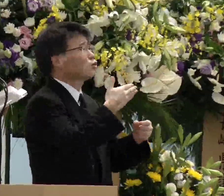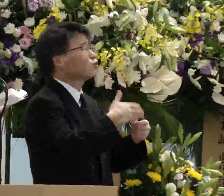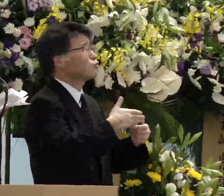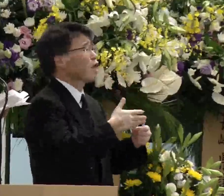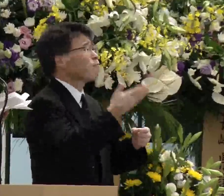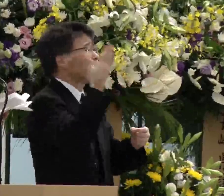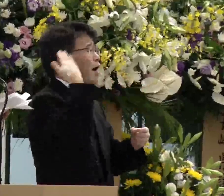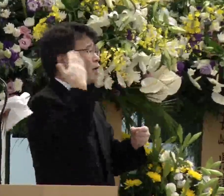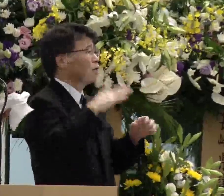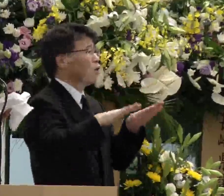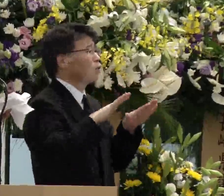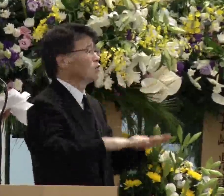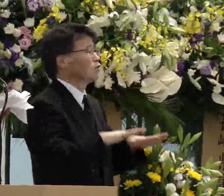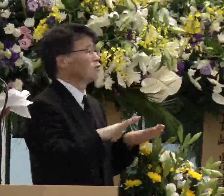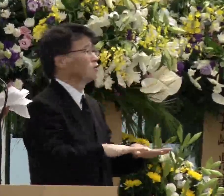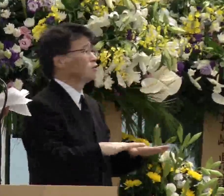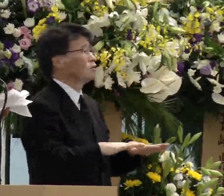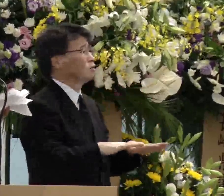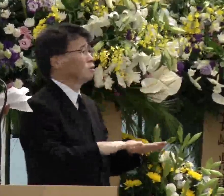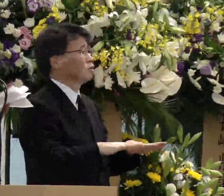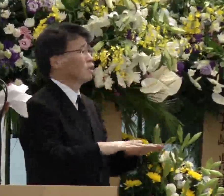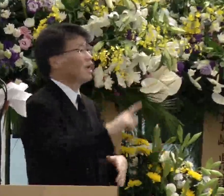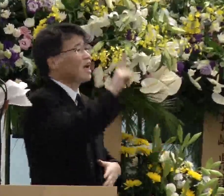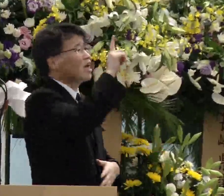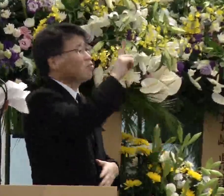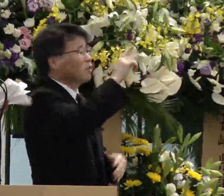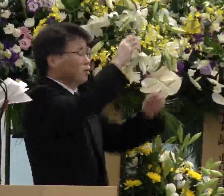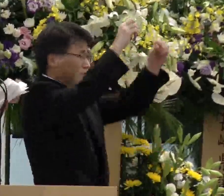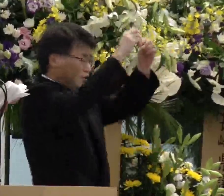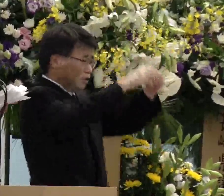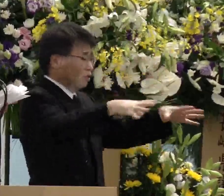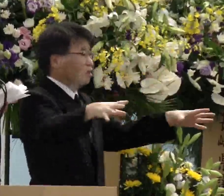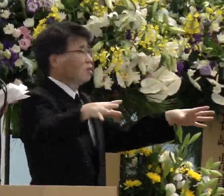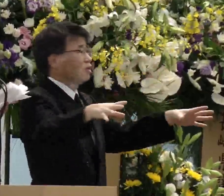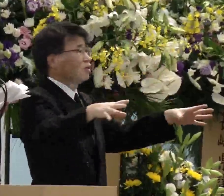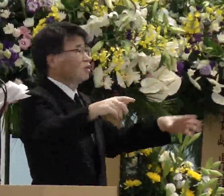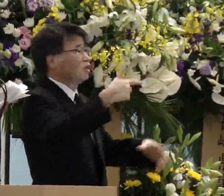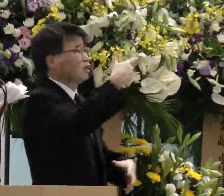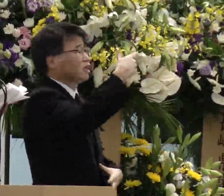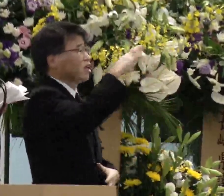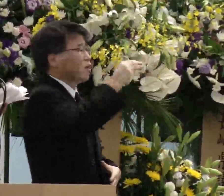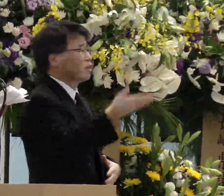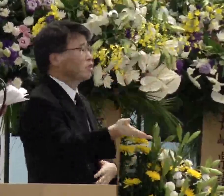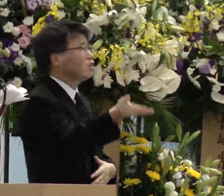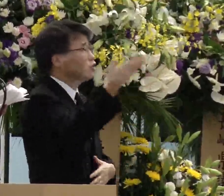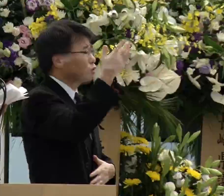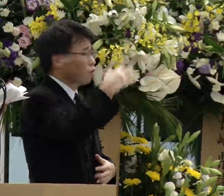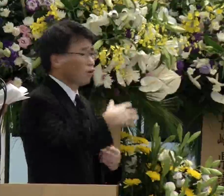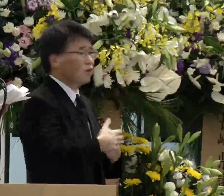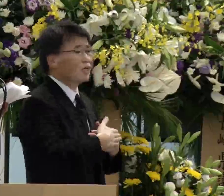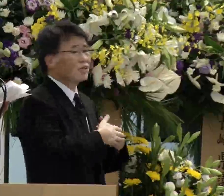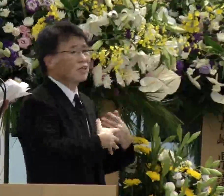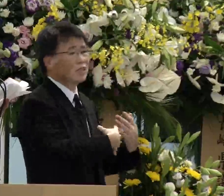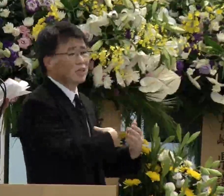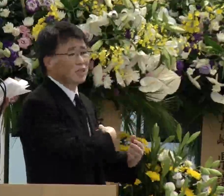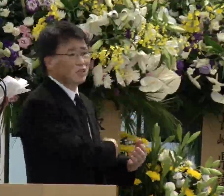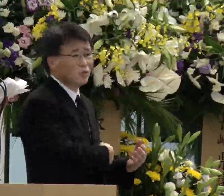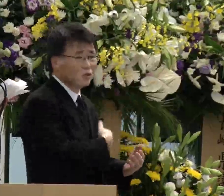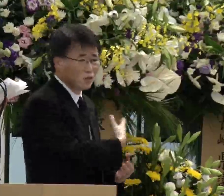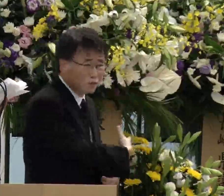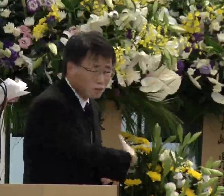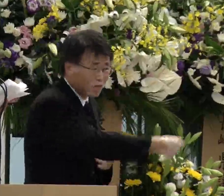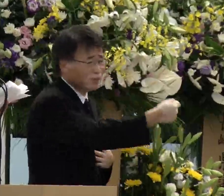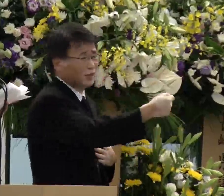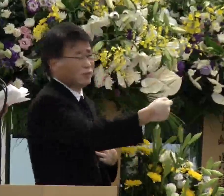On this day, 69 years ago, a single bomb deprived more than 70,000 people of